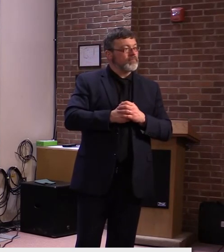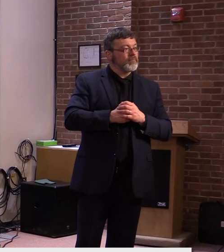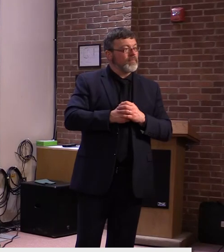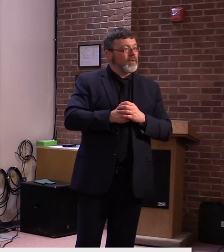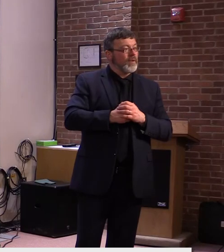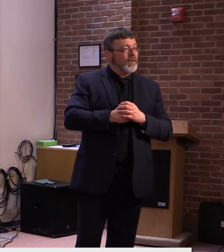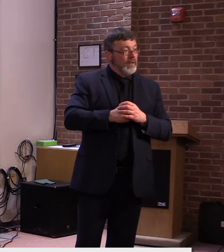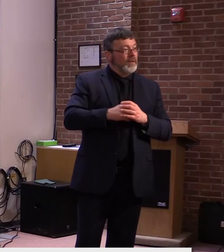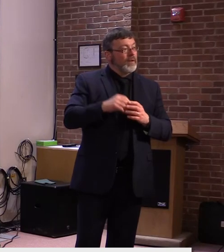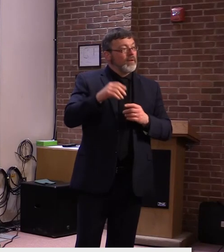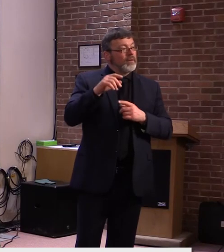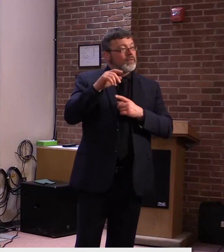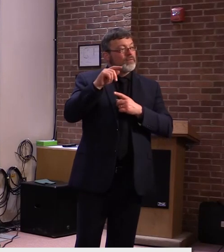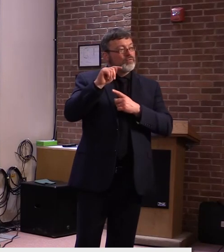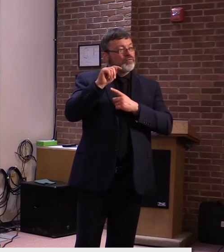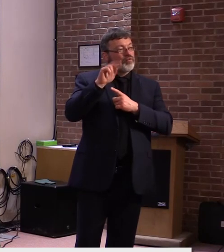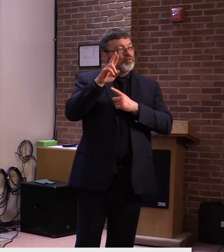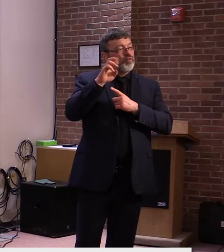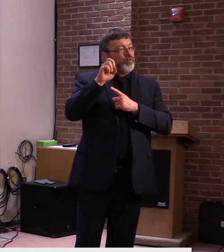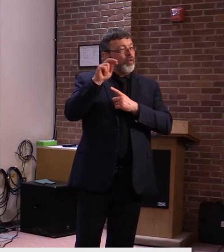Mike, True North Reports.